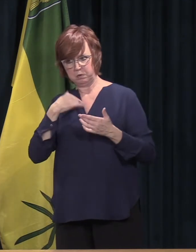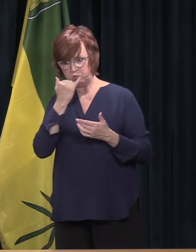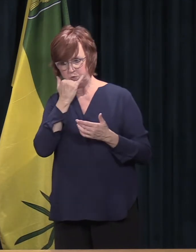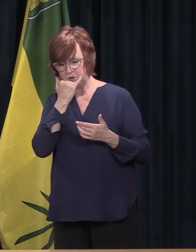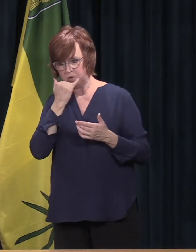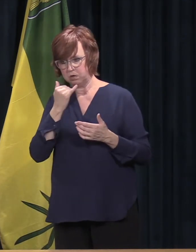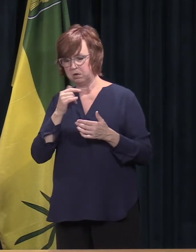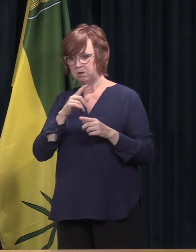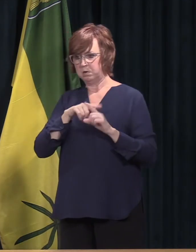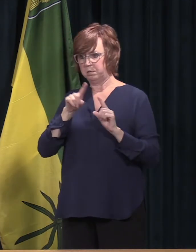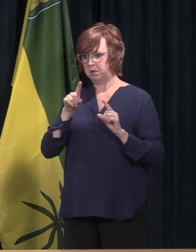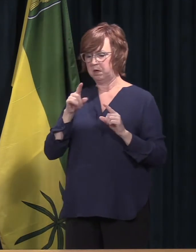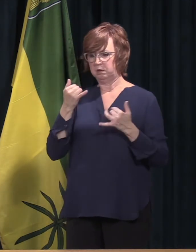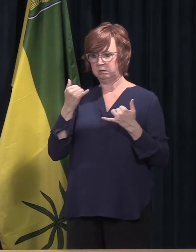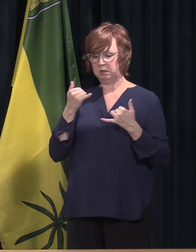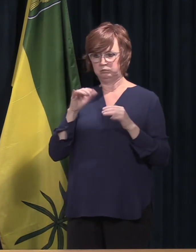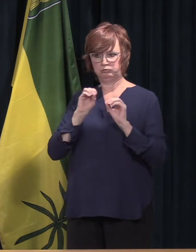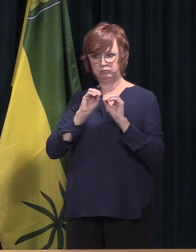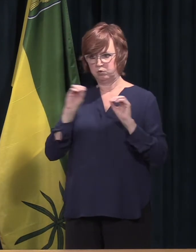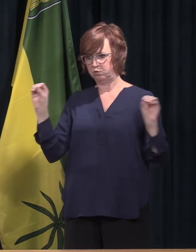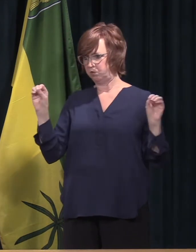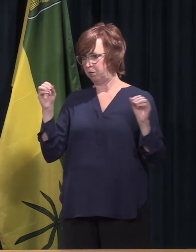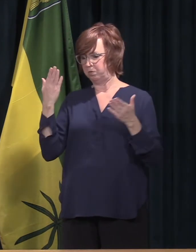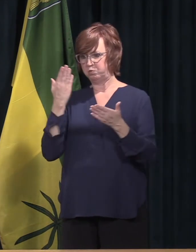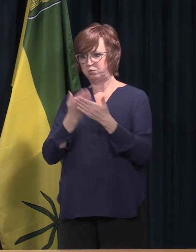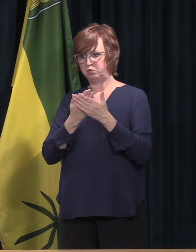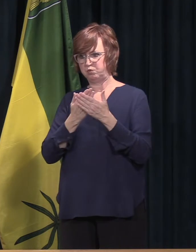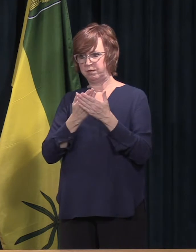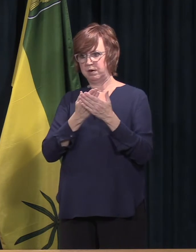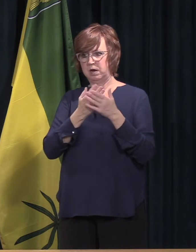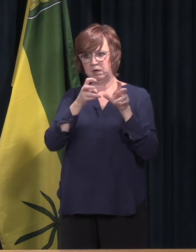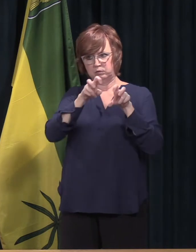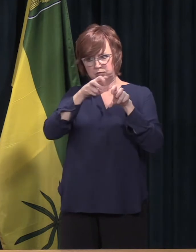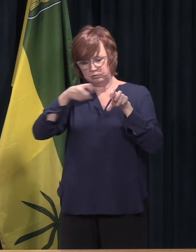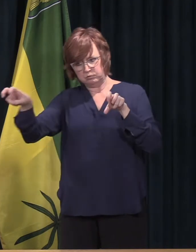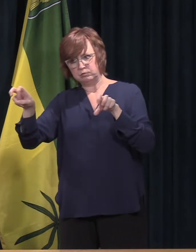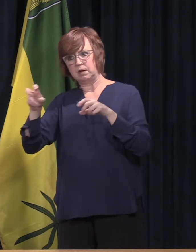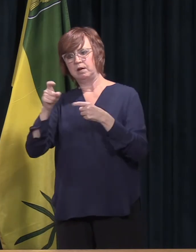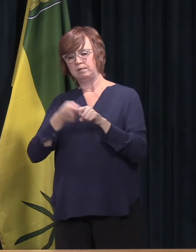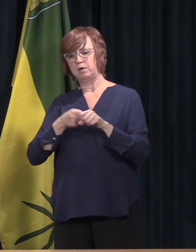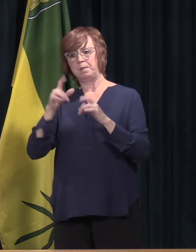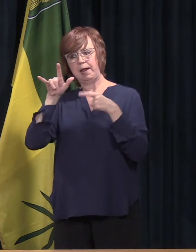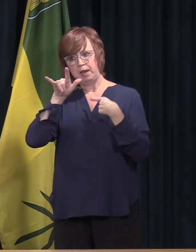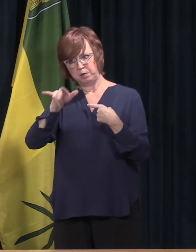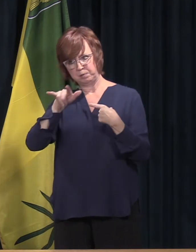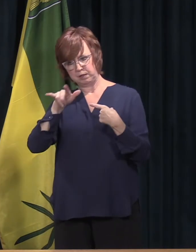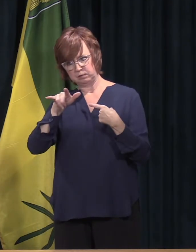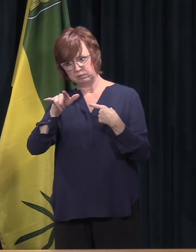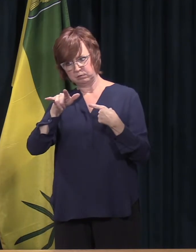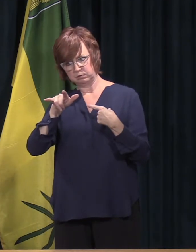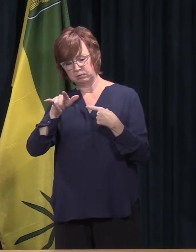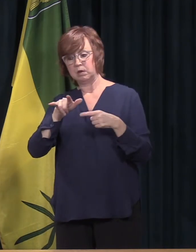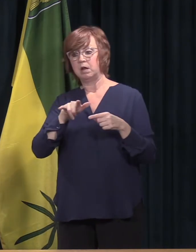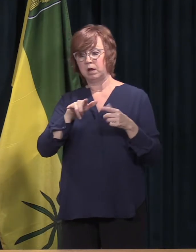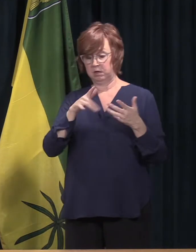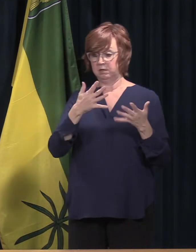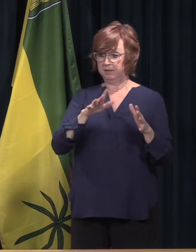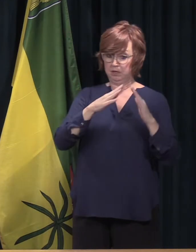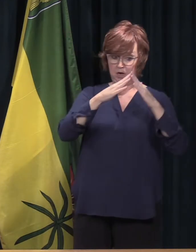any evidence of transmission in an airplane. We have had evidence of transmission in the household setting,